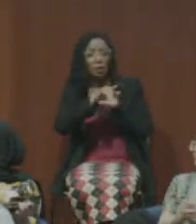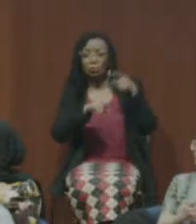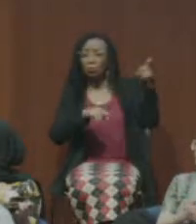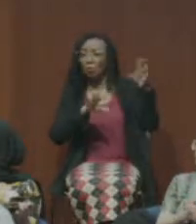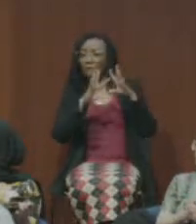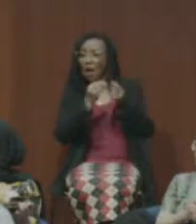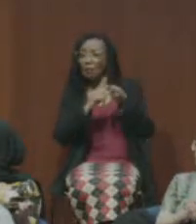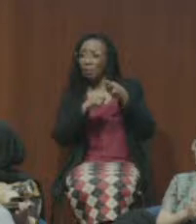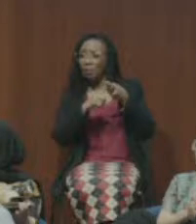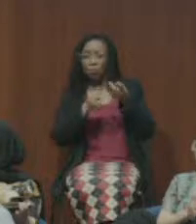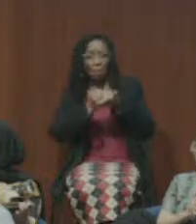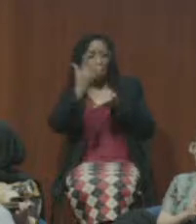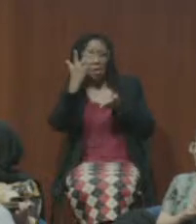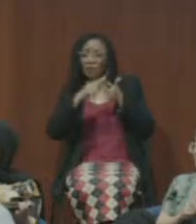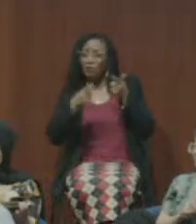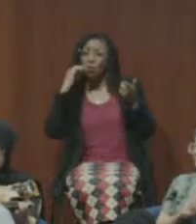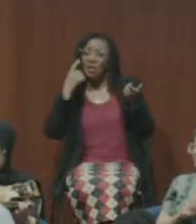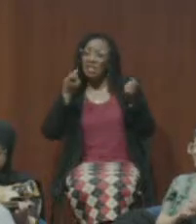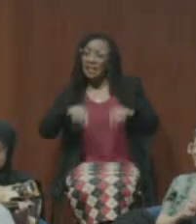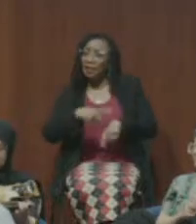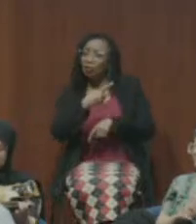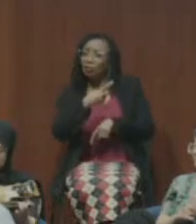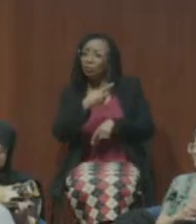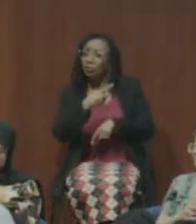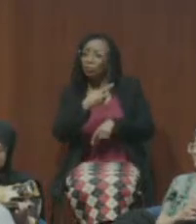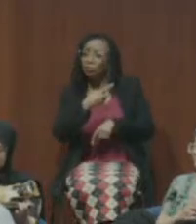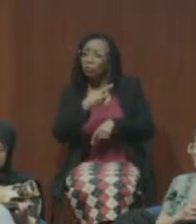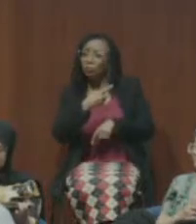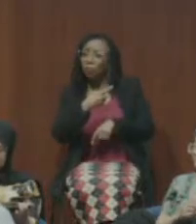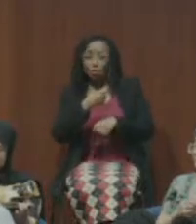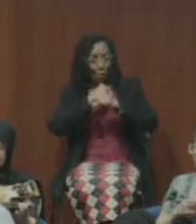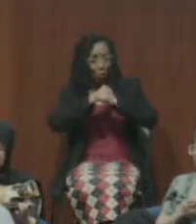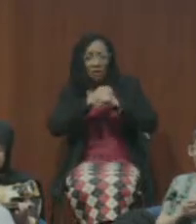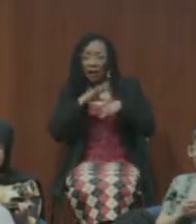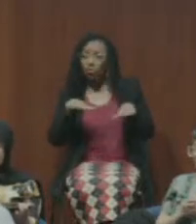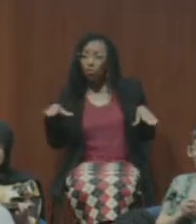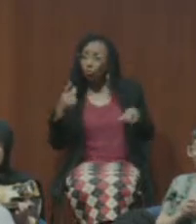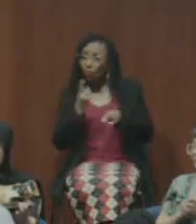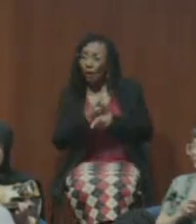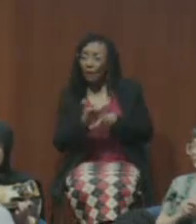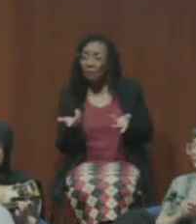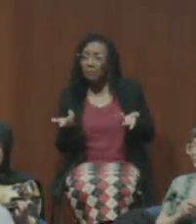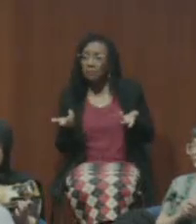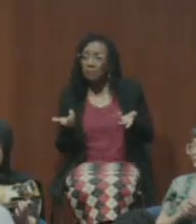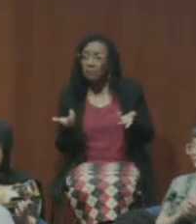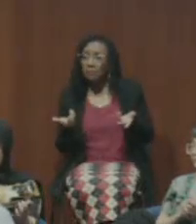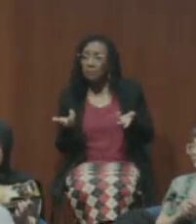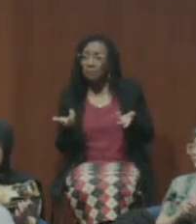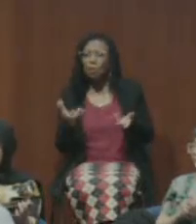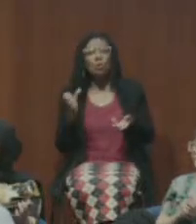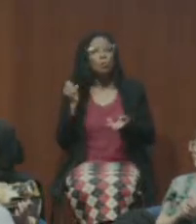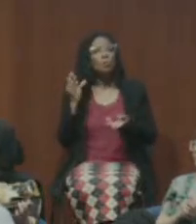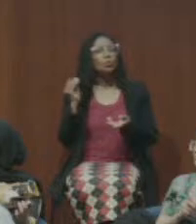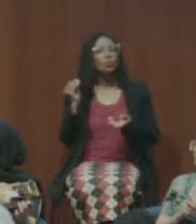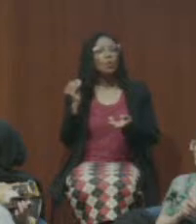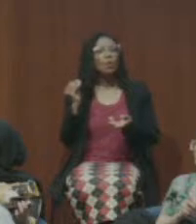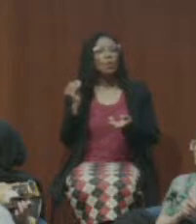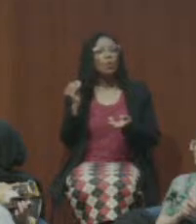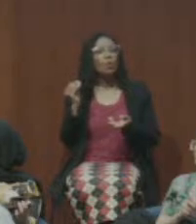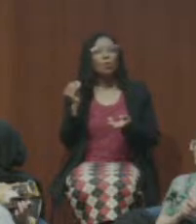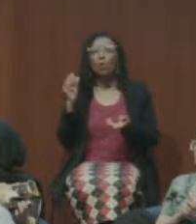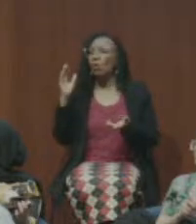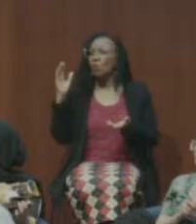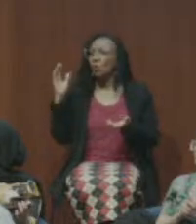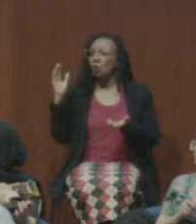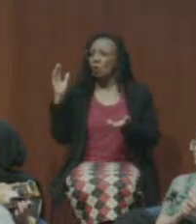that's what's putting children in danger? We do want to protect children, you say, right? So we reduced it, even